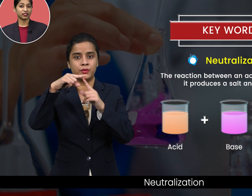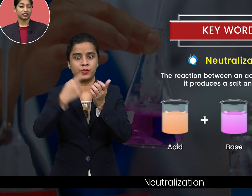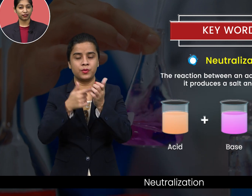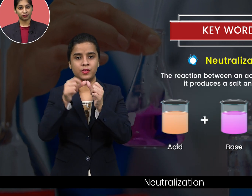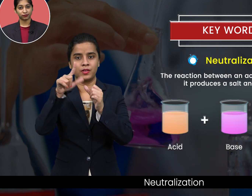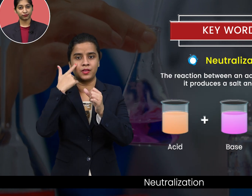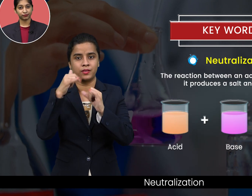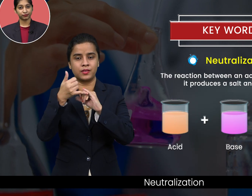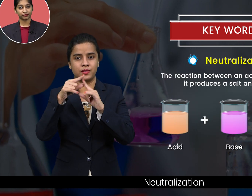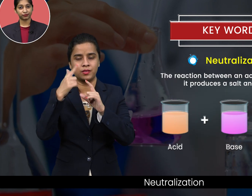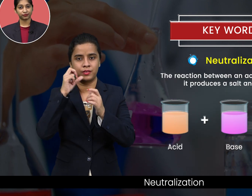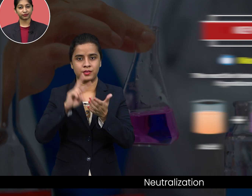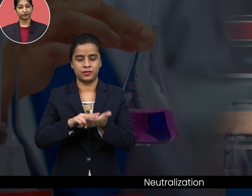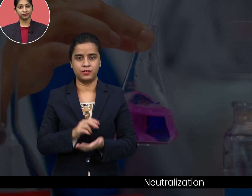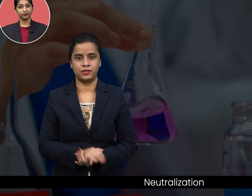neutralization.